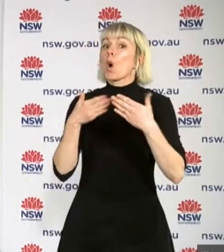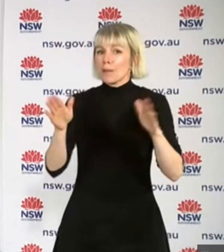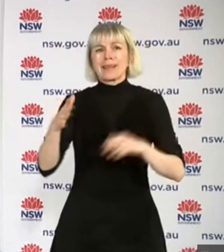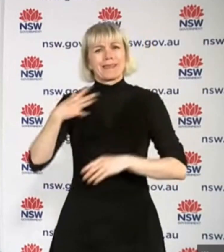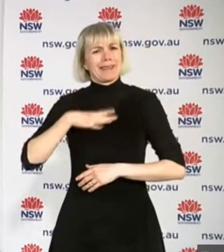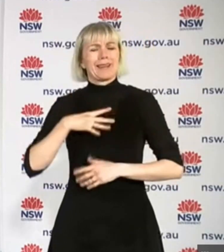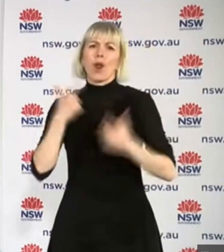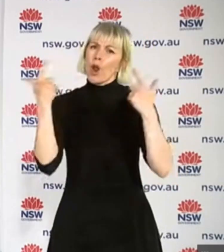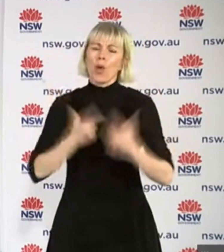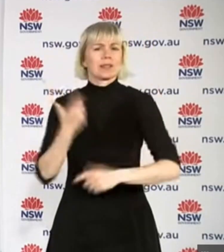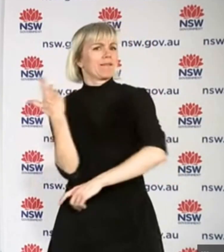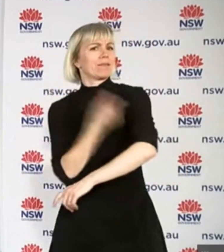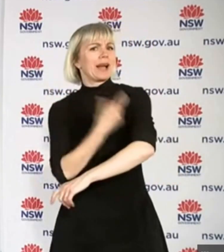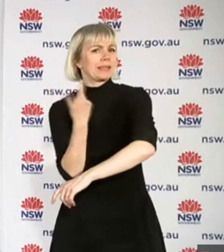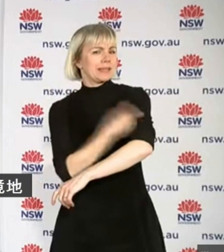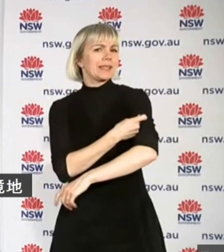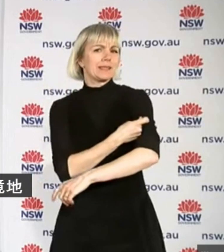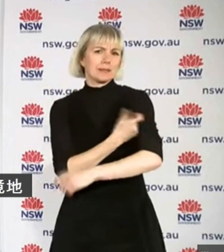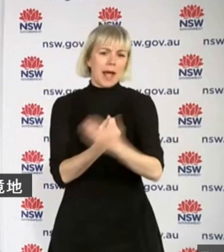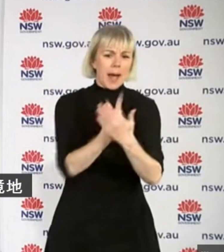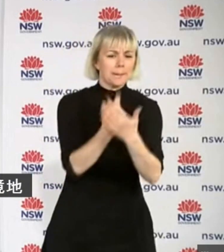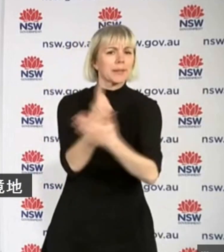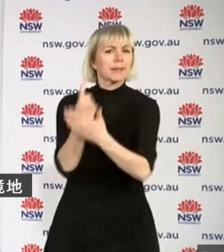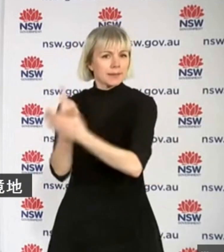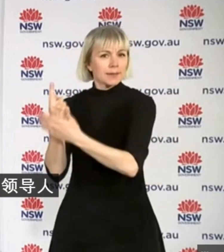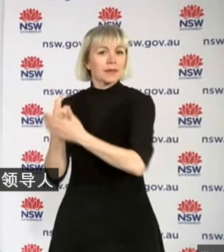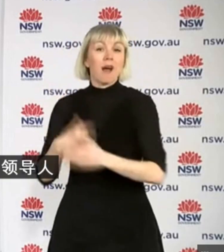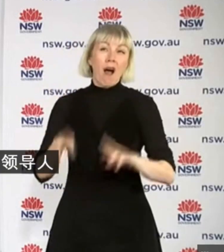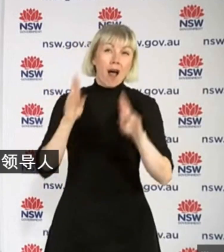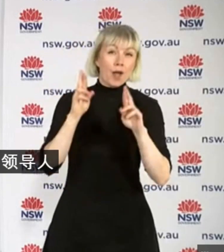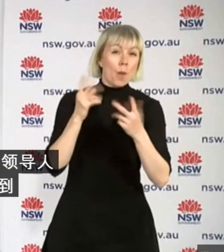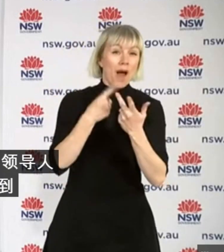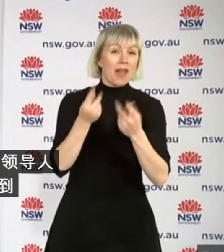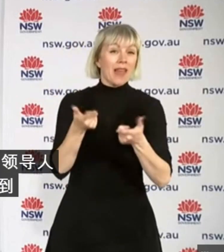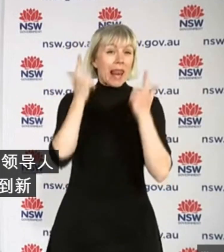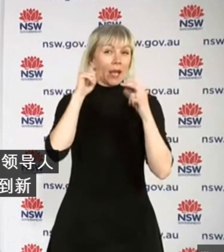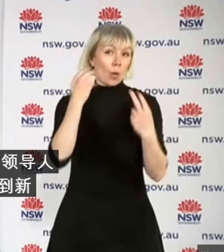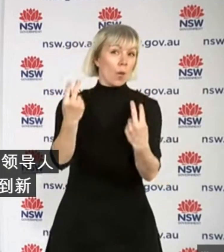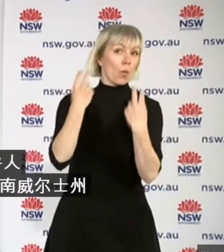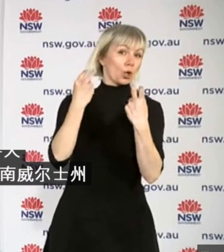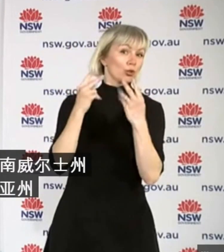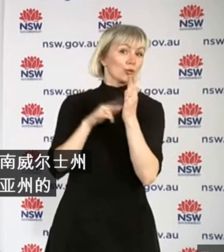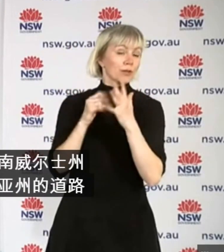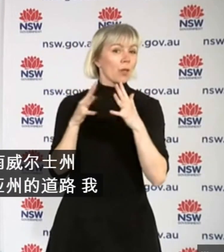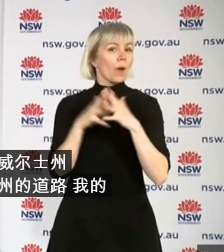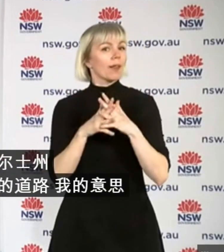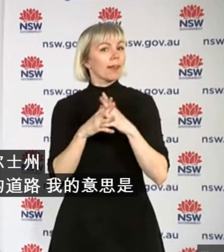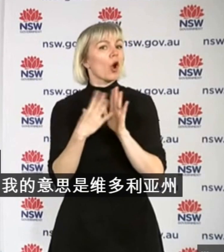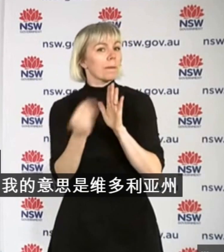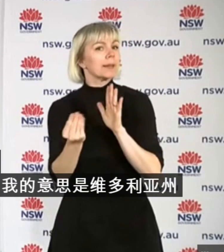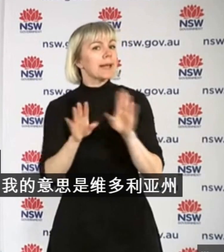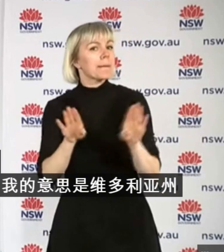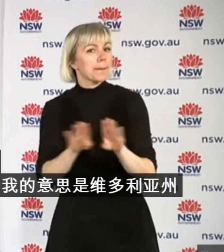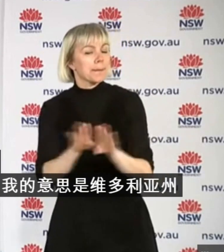number of cases, lower than what we have today. So I'm hopeful that other leaders will see the pathway New South Wales and also Victoria has taken. I